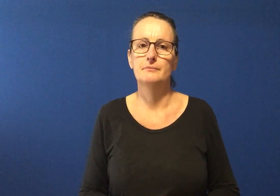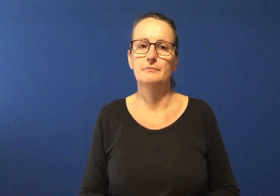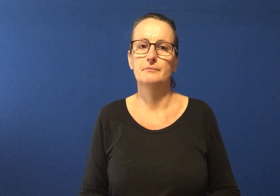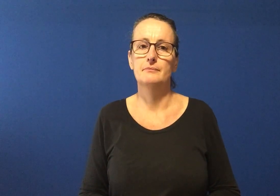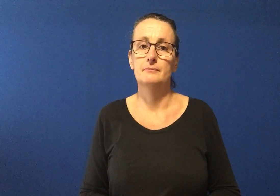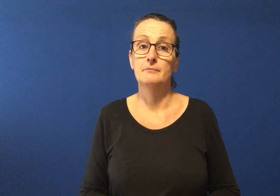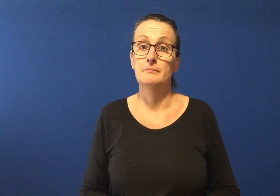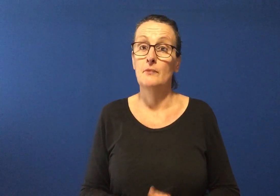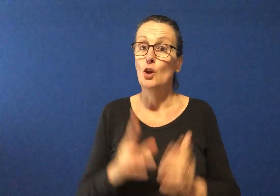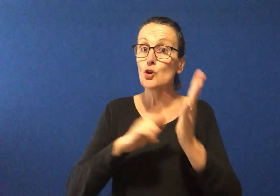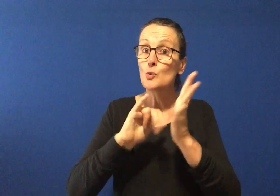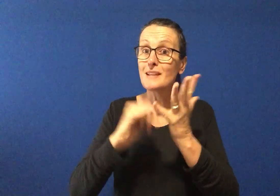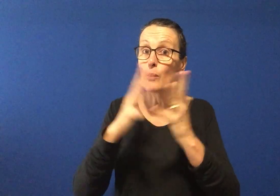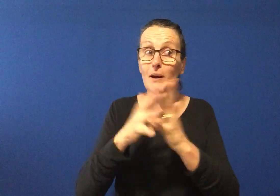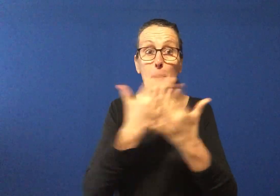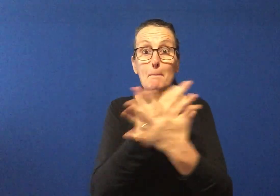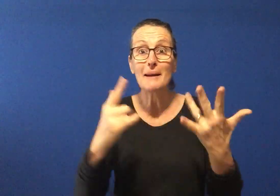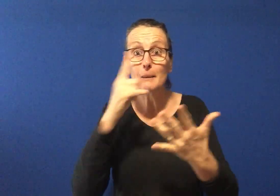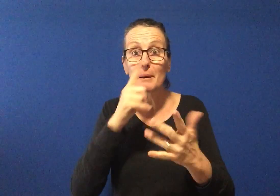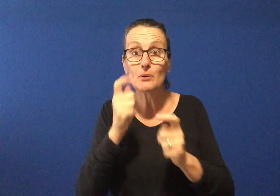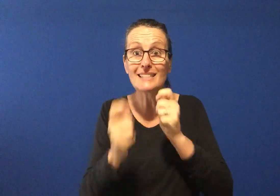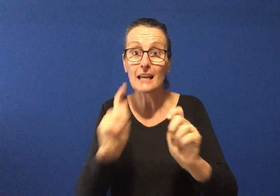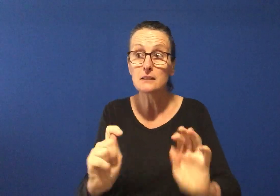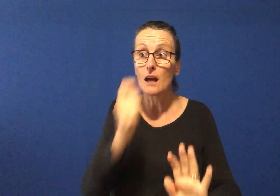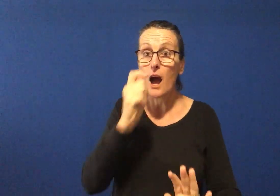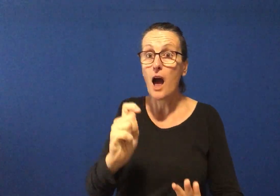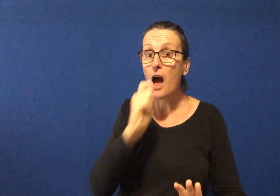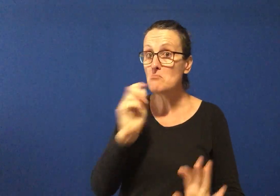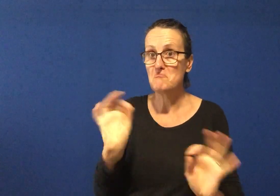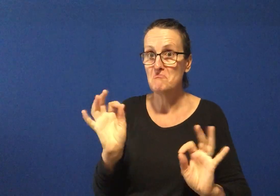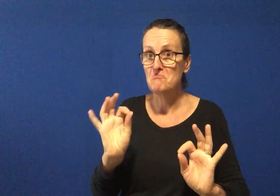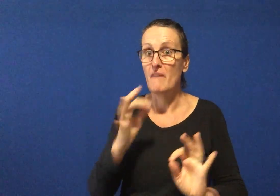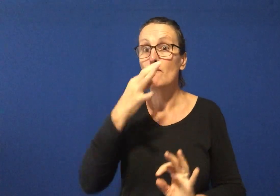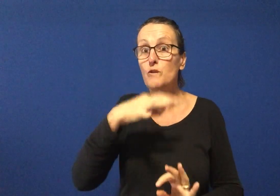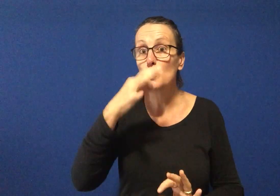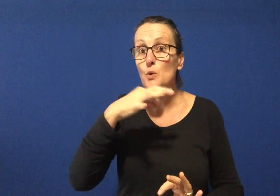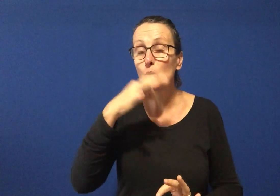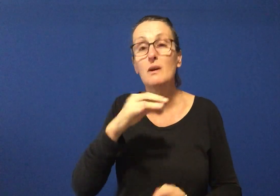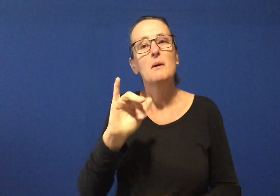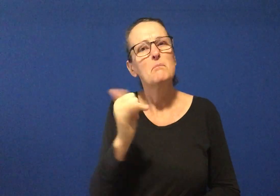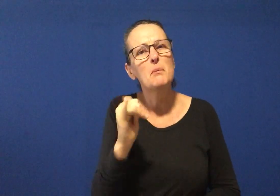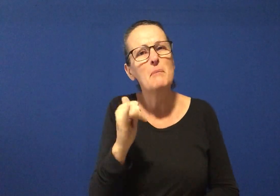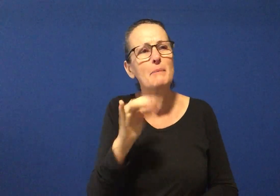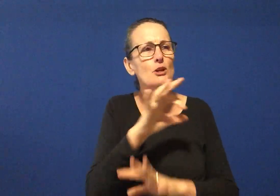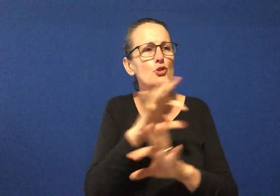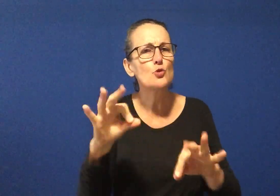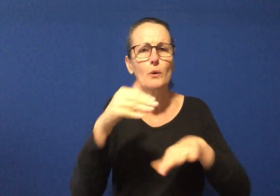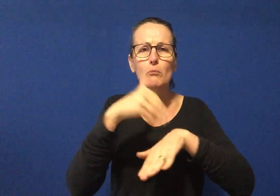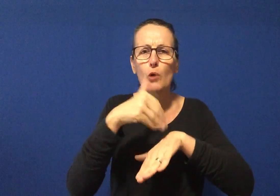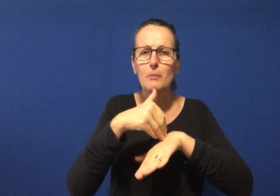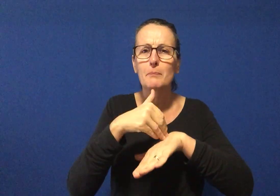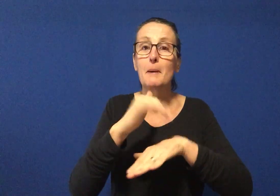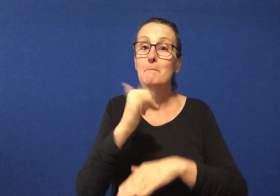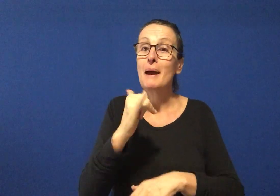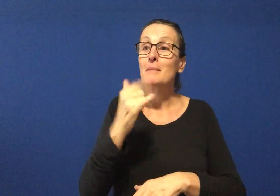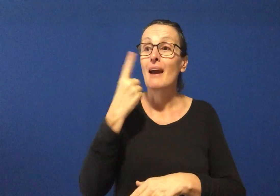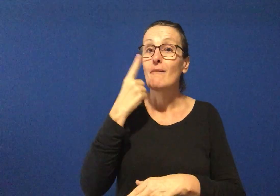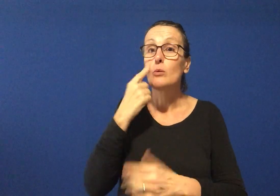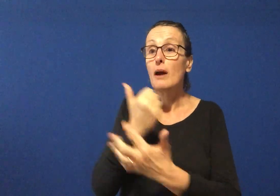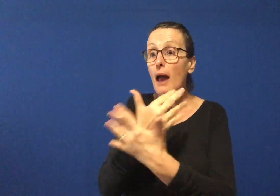tested in New South Wales, although I'm told that number is perhaps not as... The key number to look at is their case